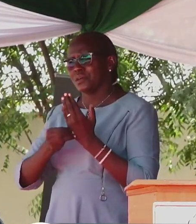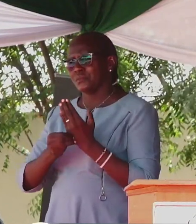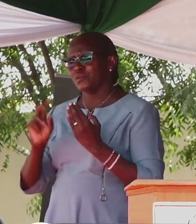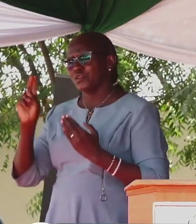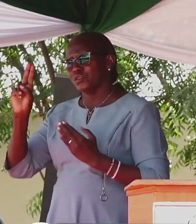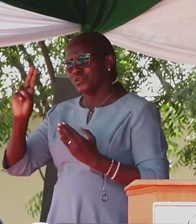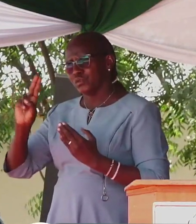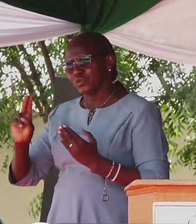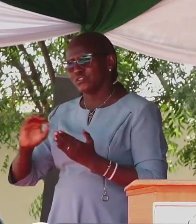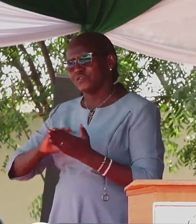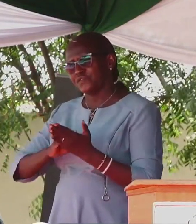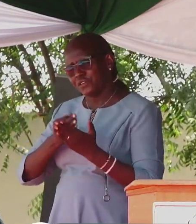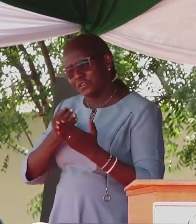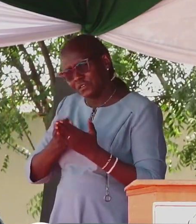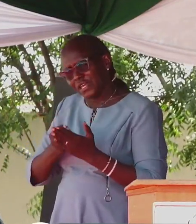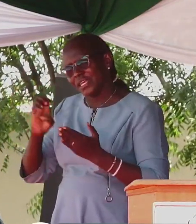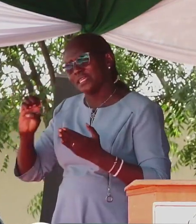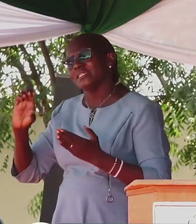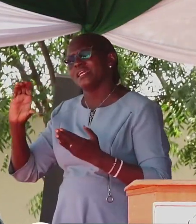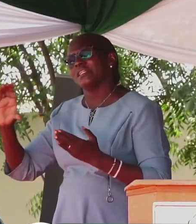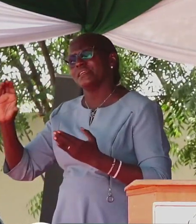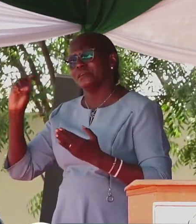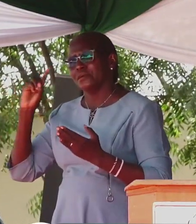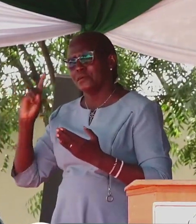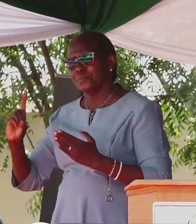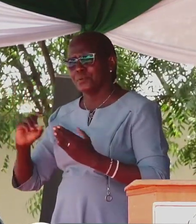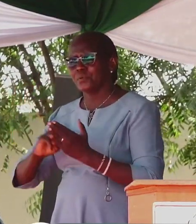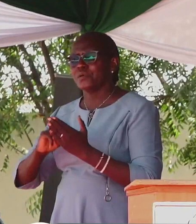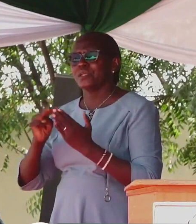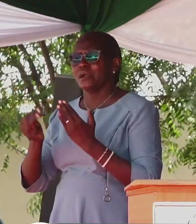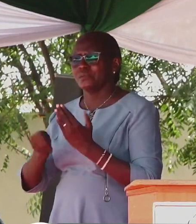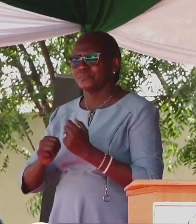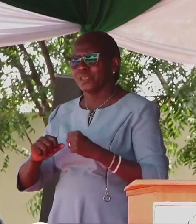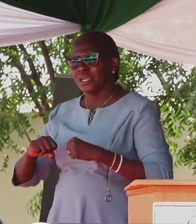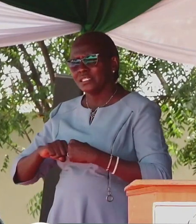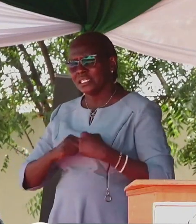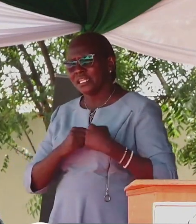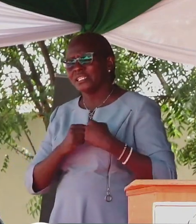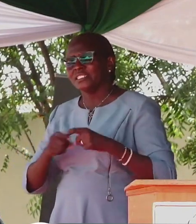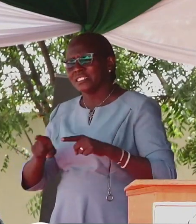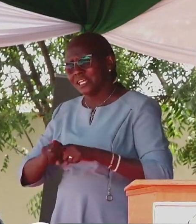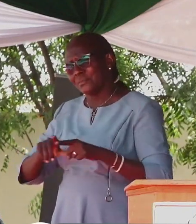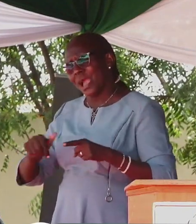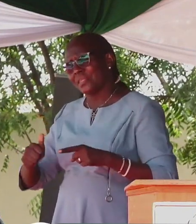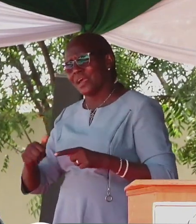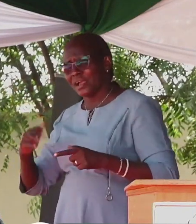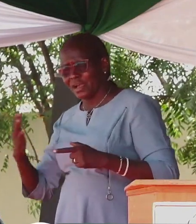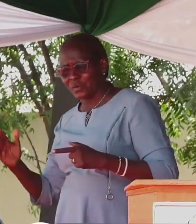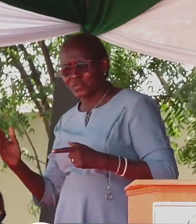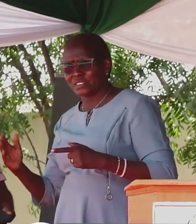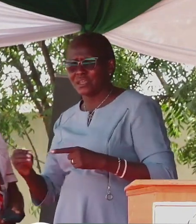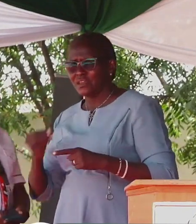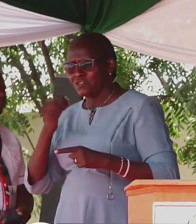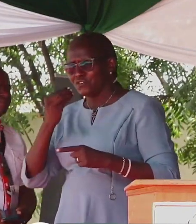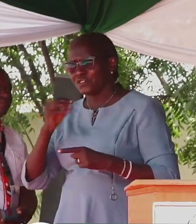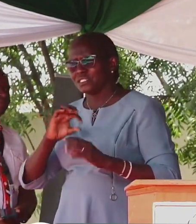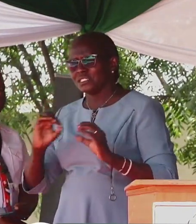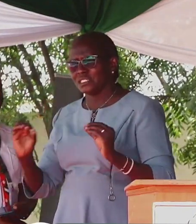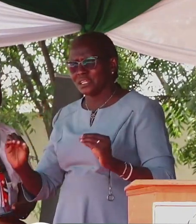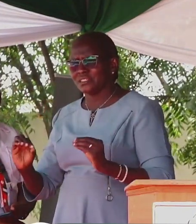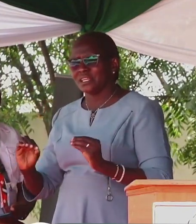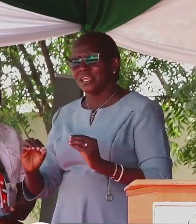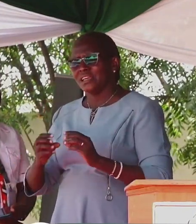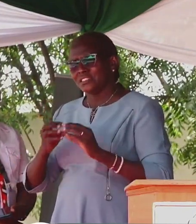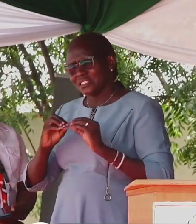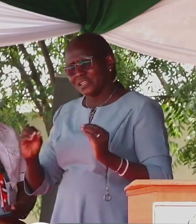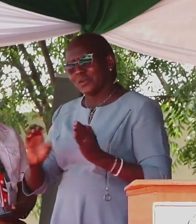terms of funding for the pre-feeding program. In terms of challenges, I think they're just like other counties, understaffing, issues to do with the lack of curricular